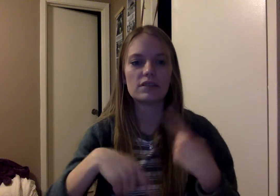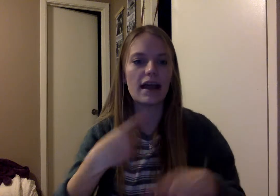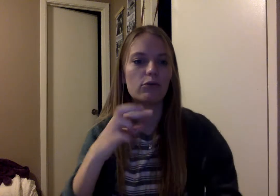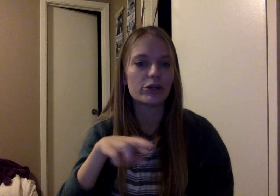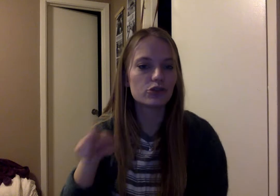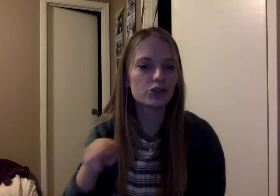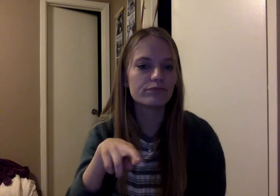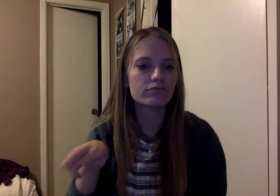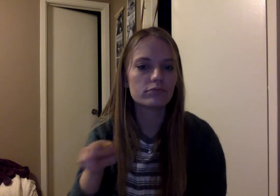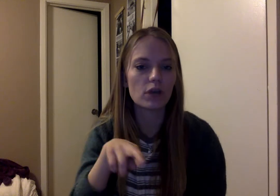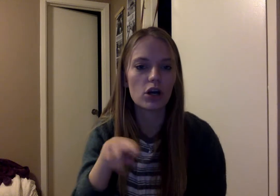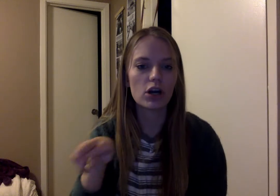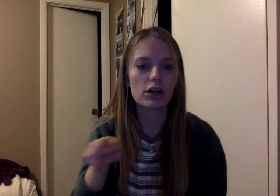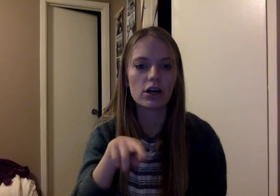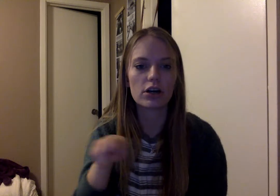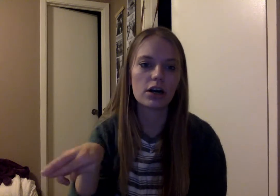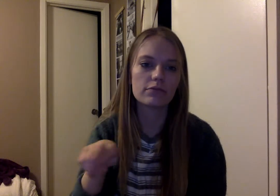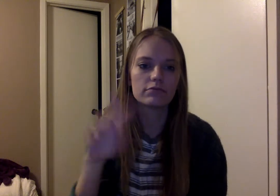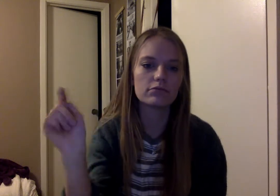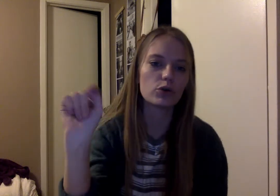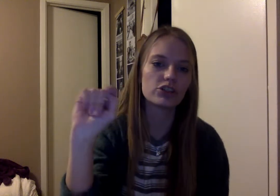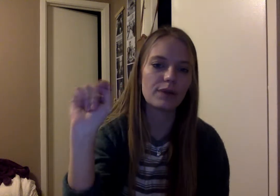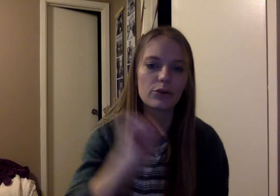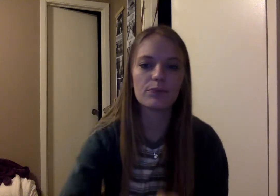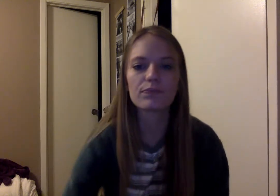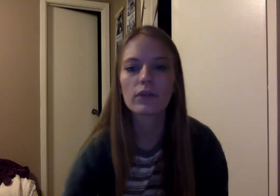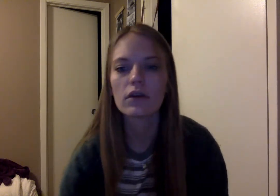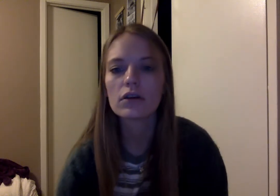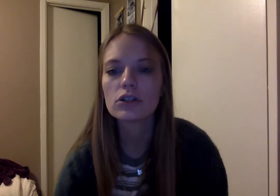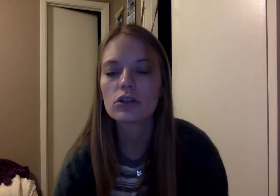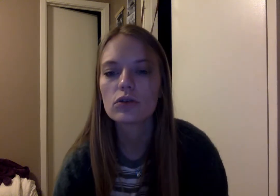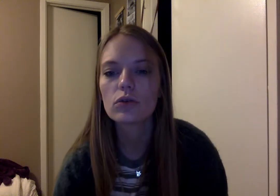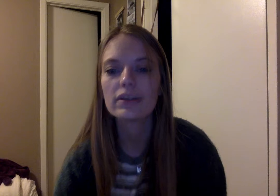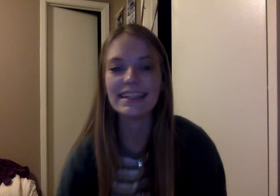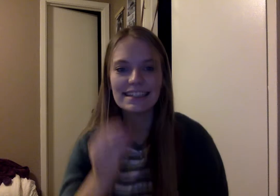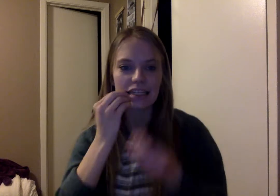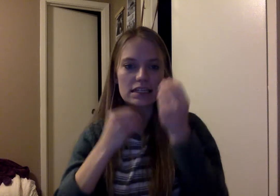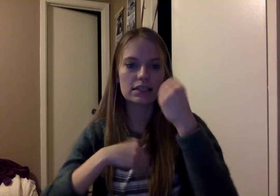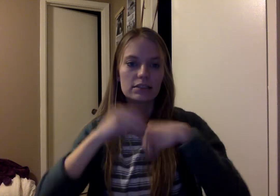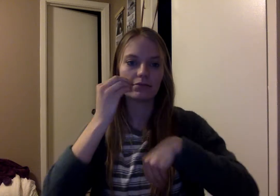sign restroom, R, or just bathroom. Eat.